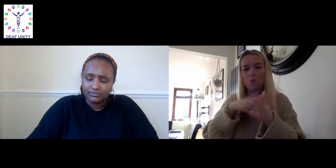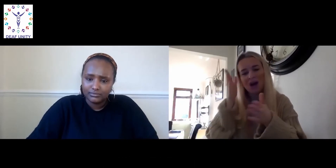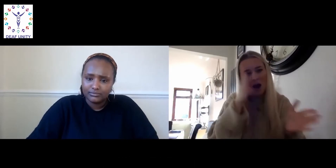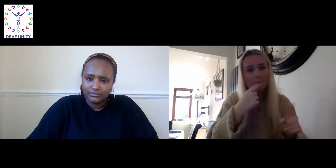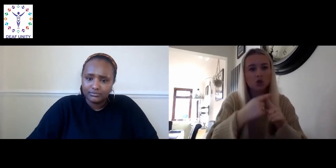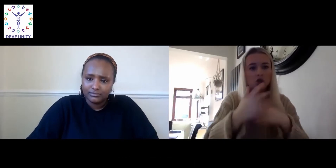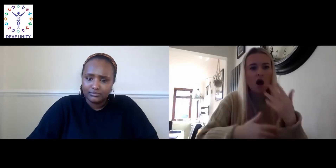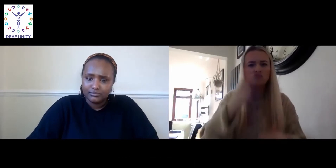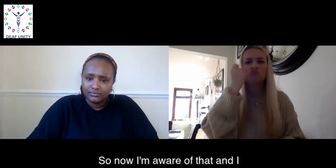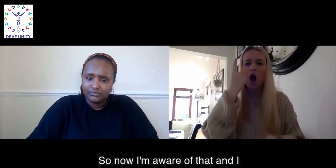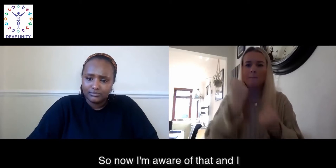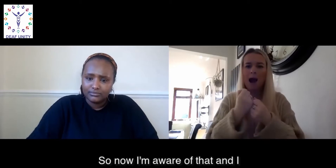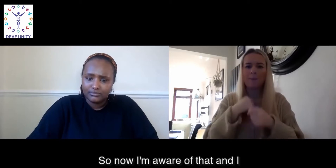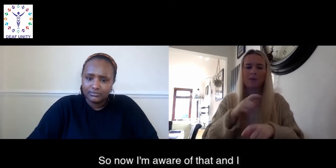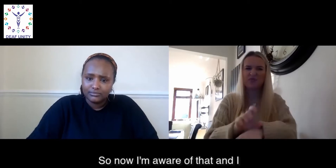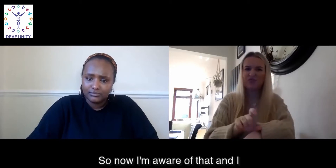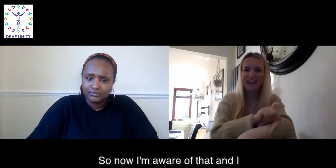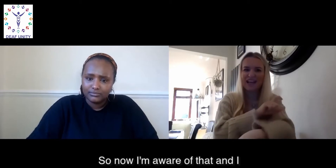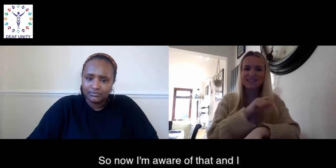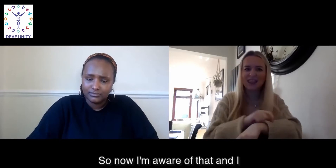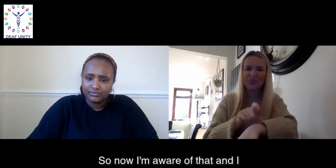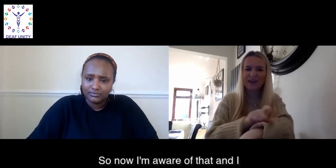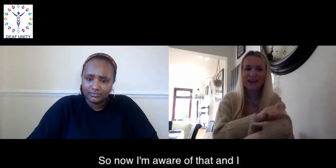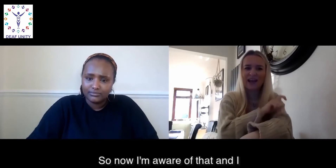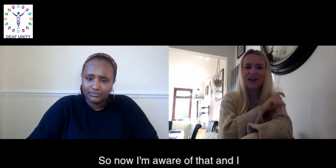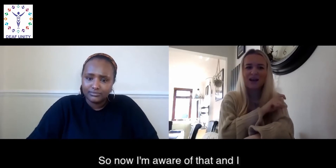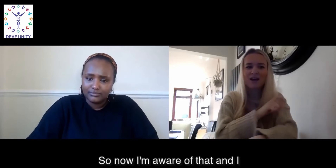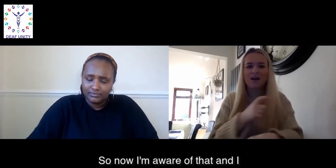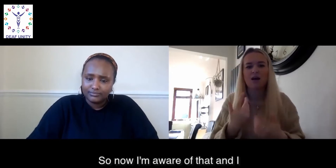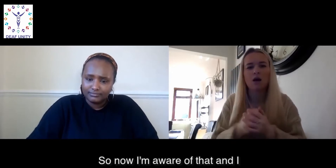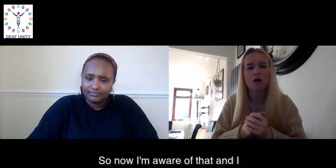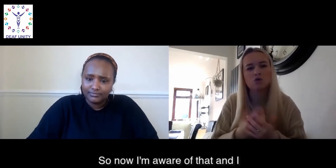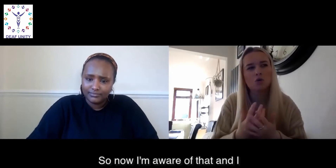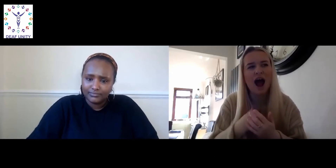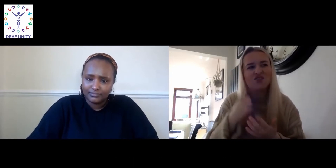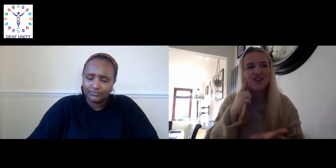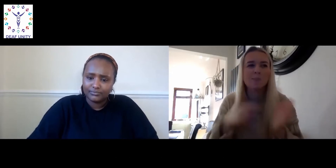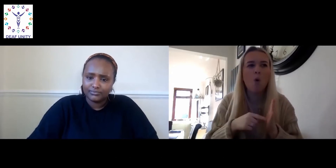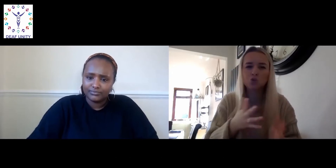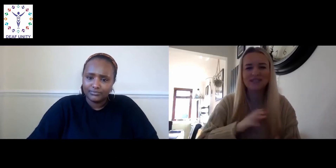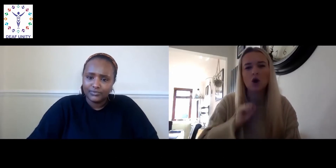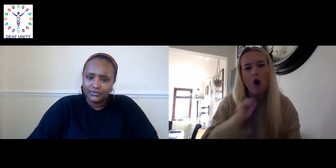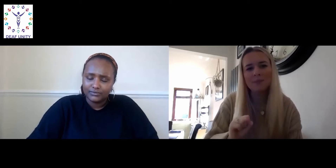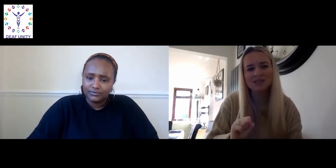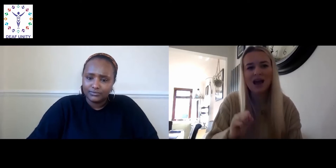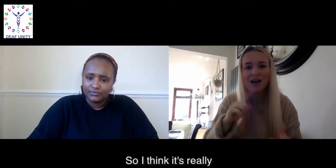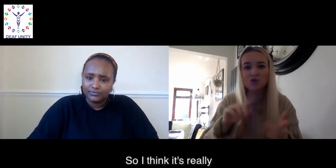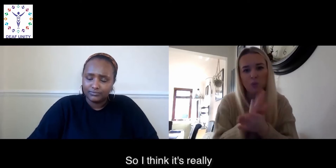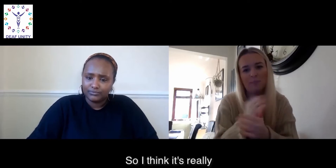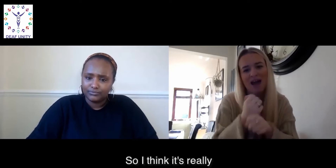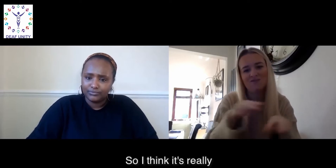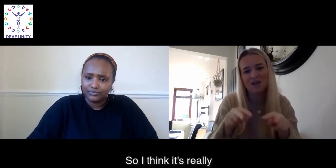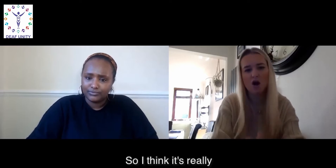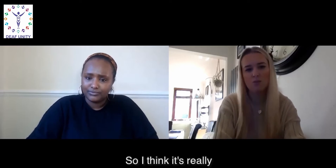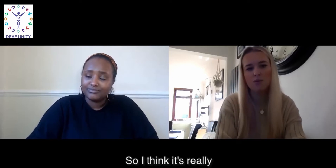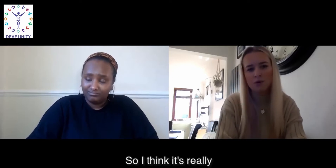ignore the negative ones. So now I'm aware of that, and I focus on the positive comments, and I realise it's made me thicker skinned. So I think it's really